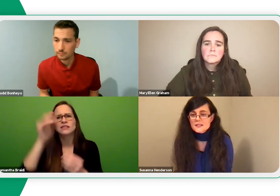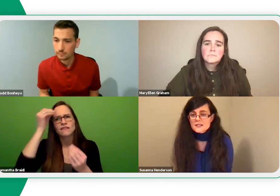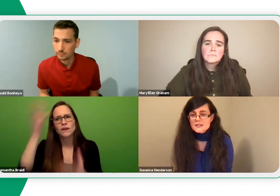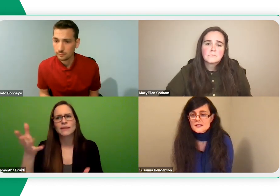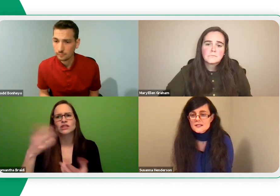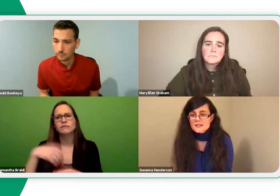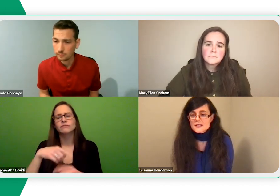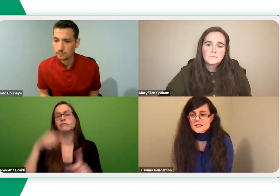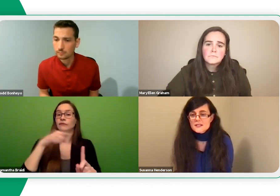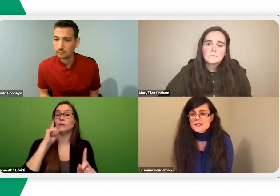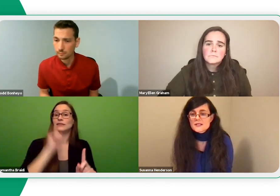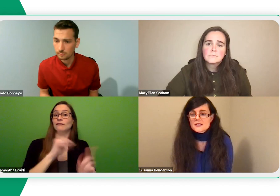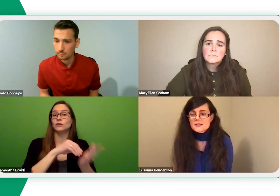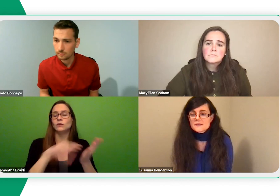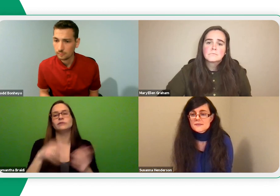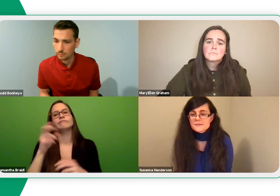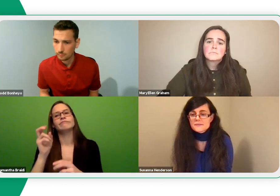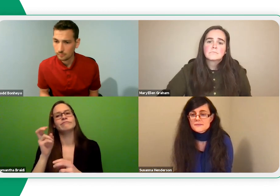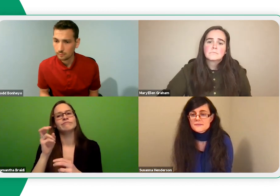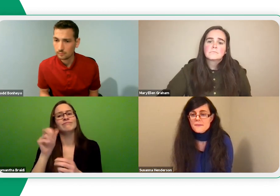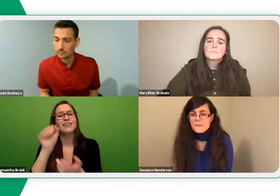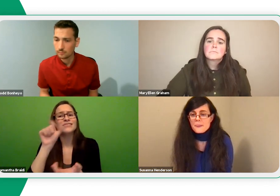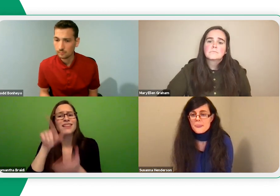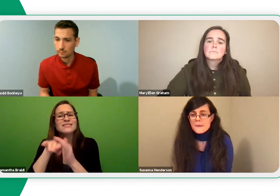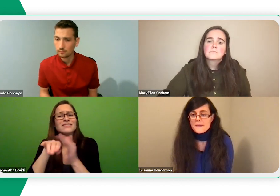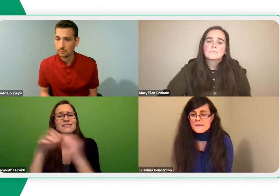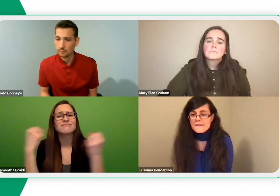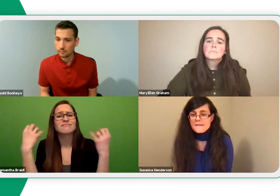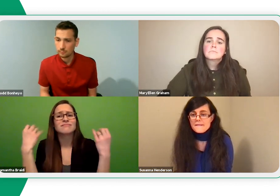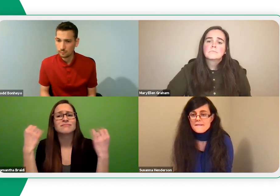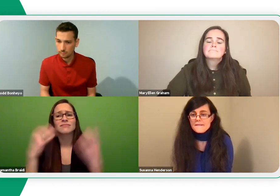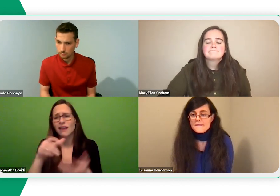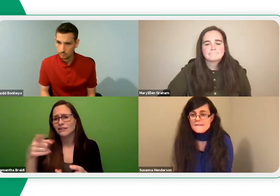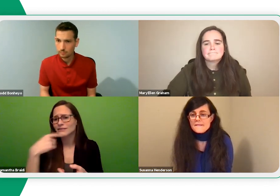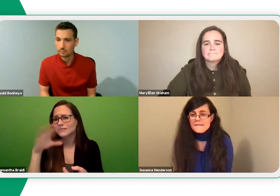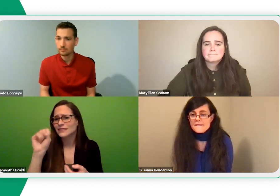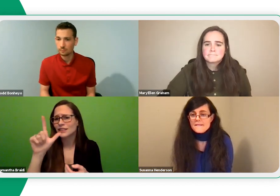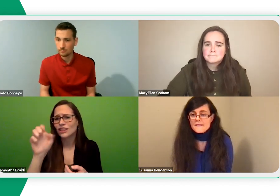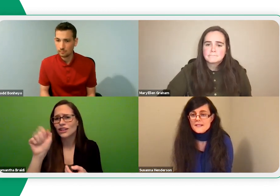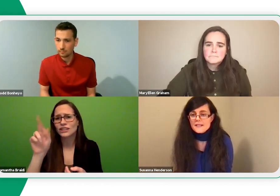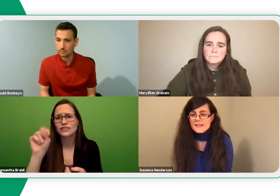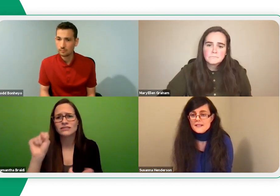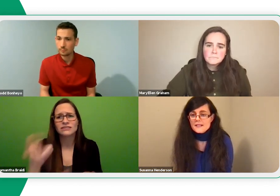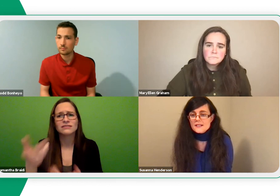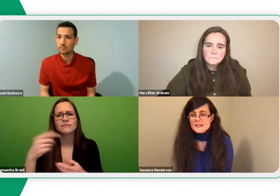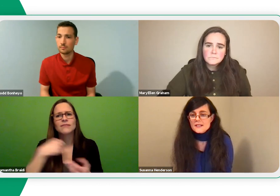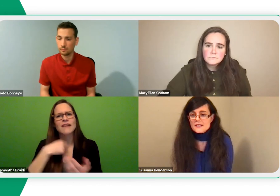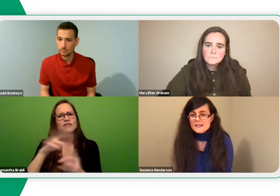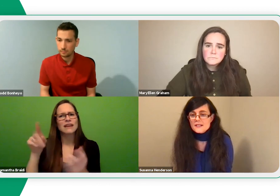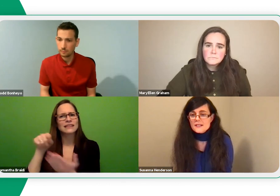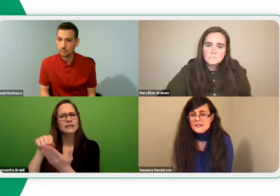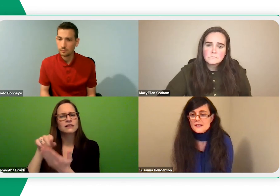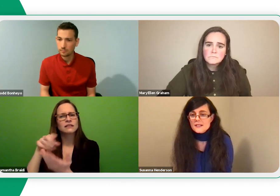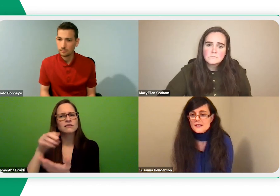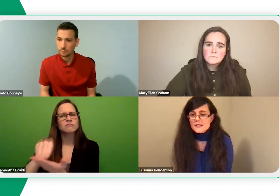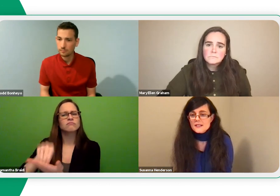support. Maybe having a hotline, maybe having a place where students or deaf youth can find information accessible in